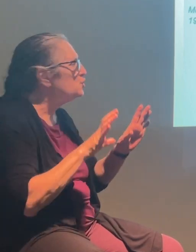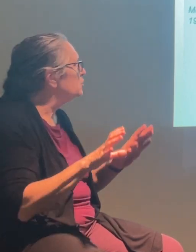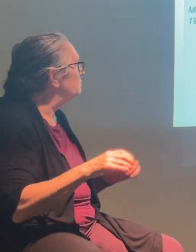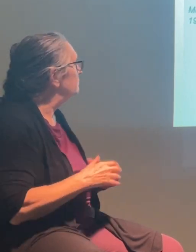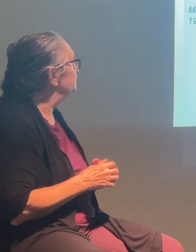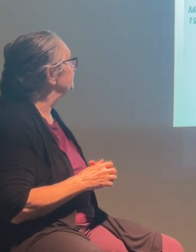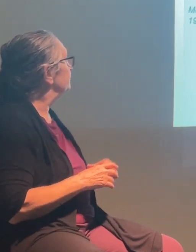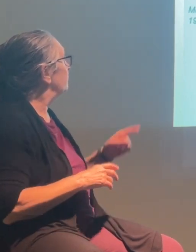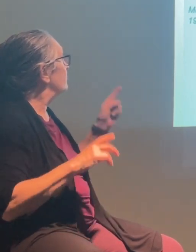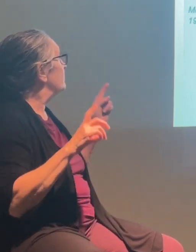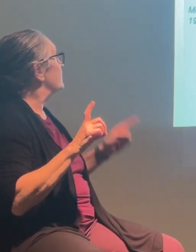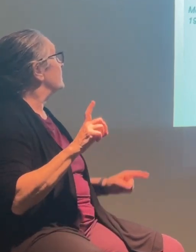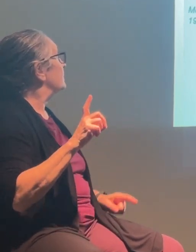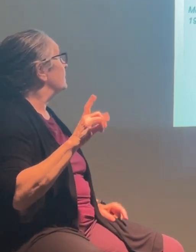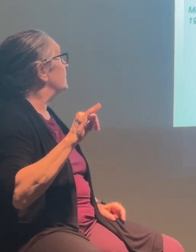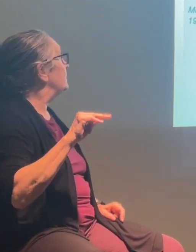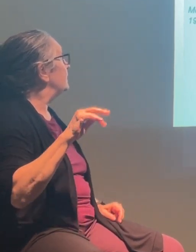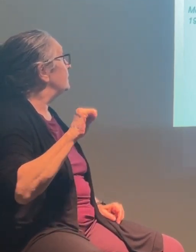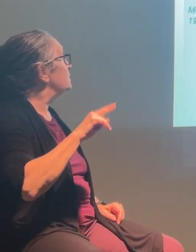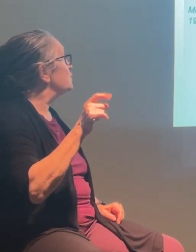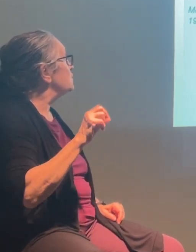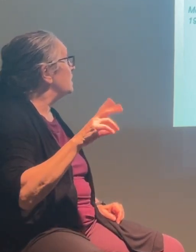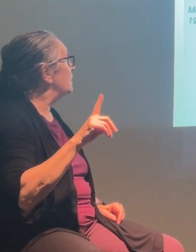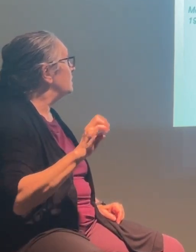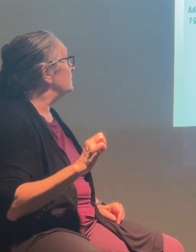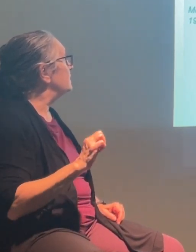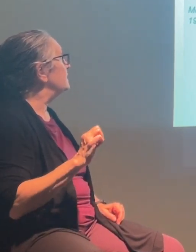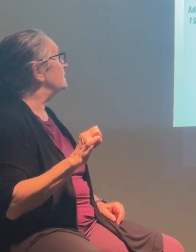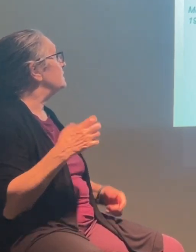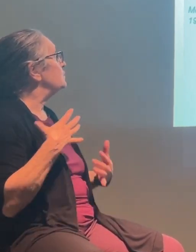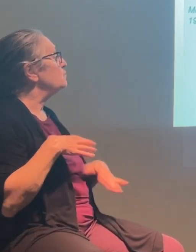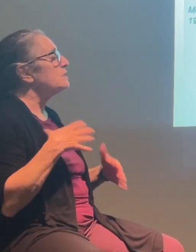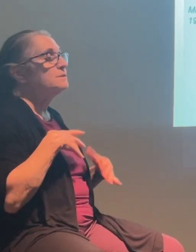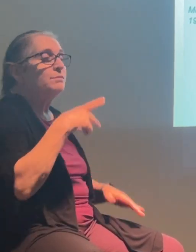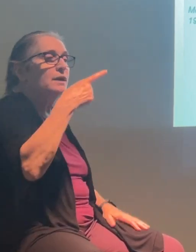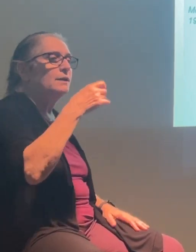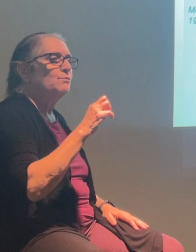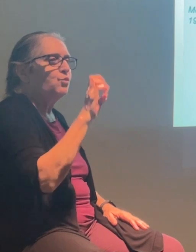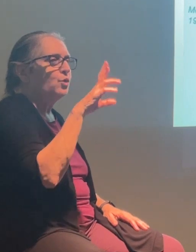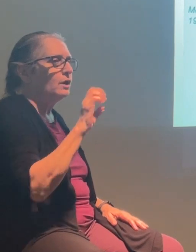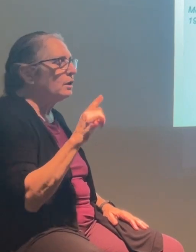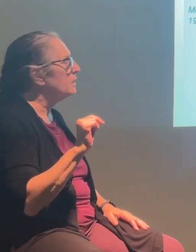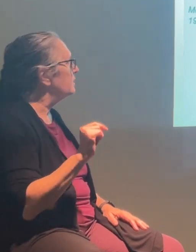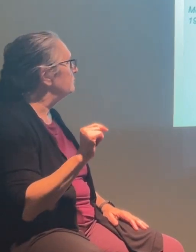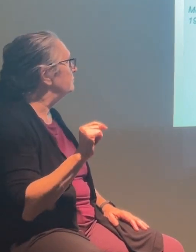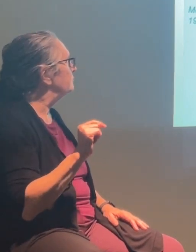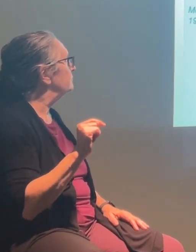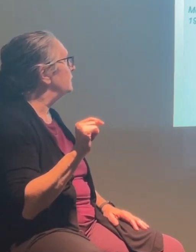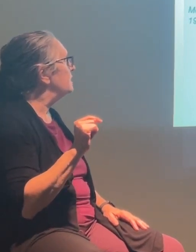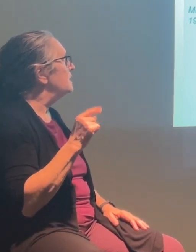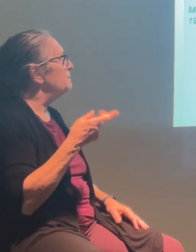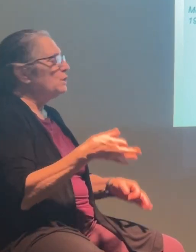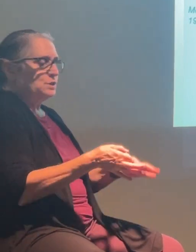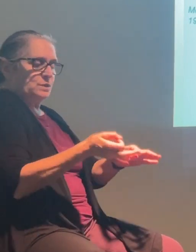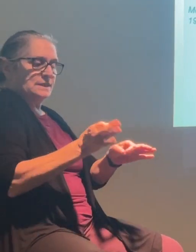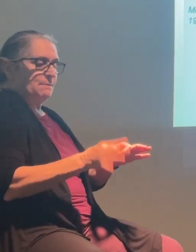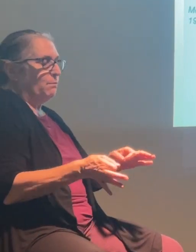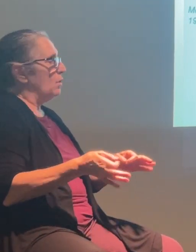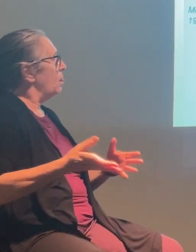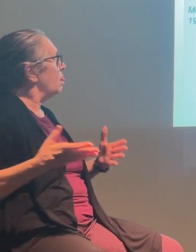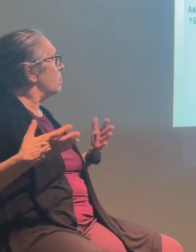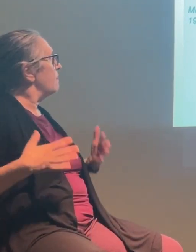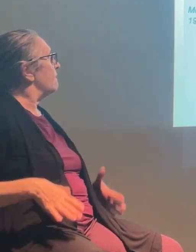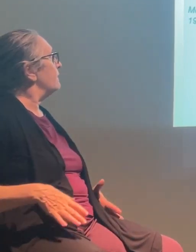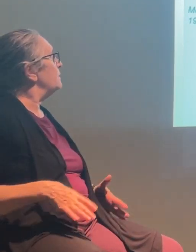Dinazard, famous as well. So this is a Paul Poiret dress. And because of the simplicity of it, he put it in